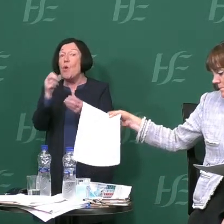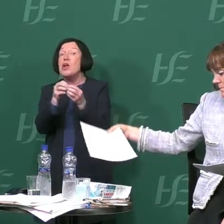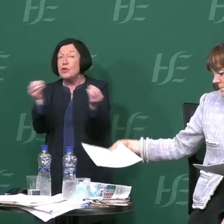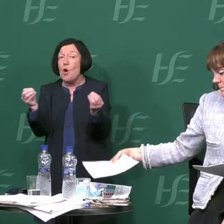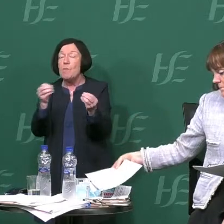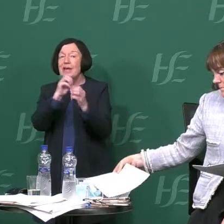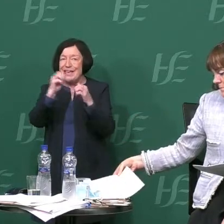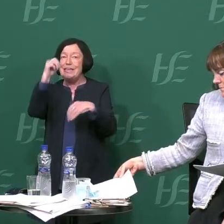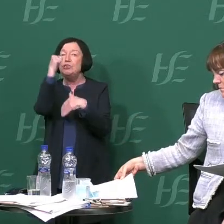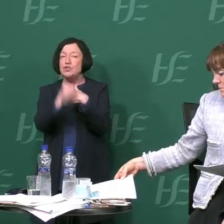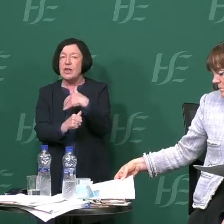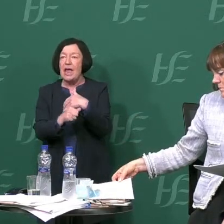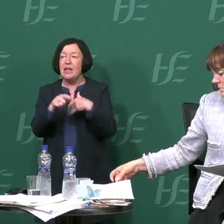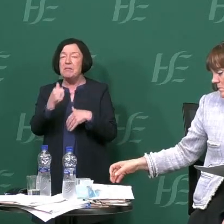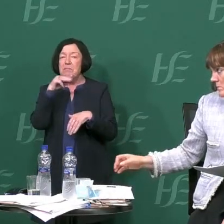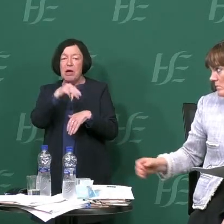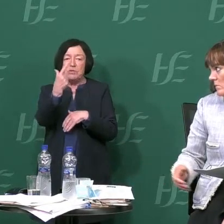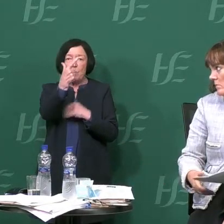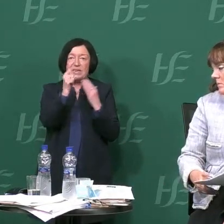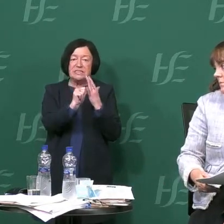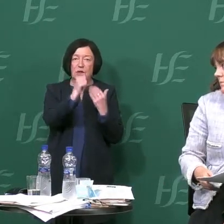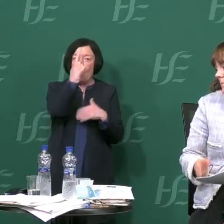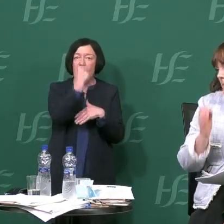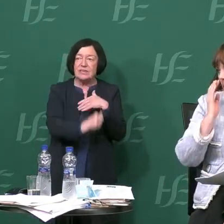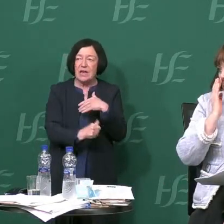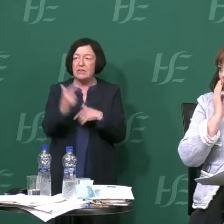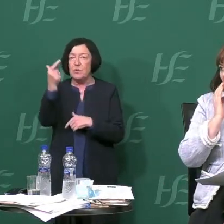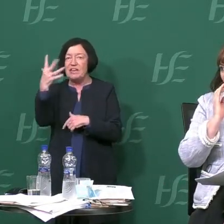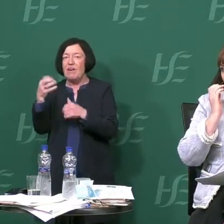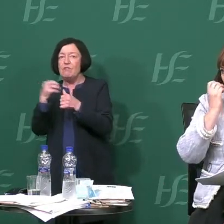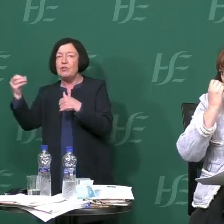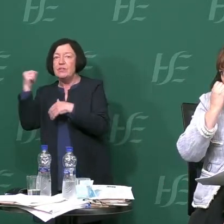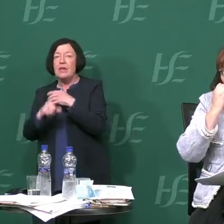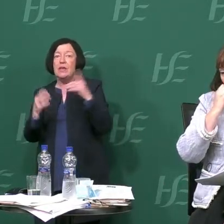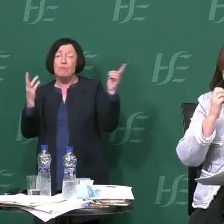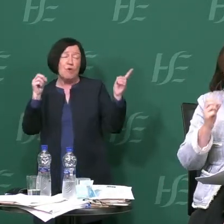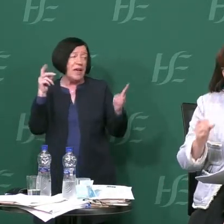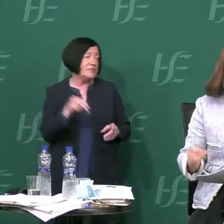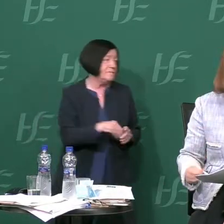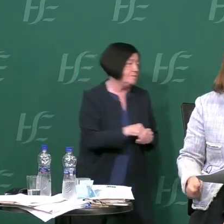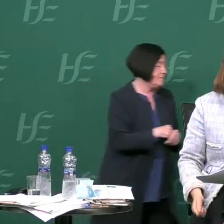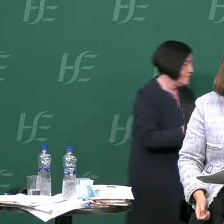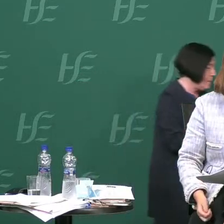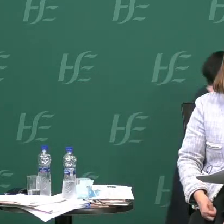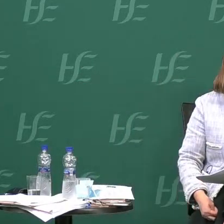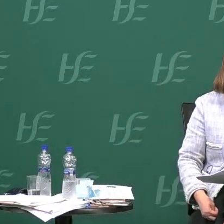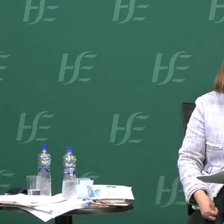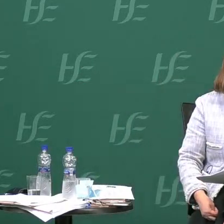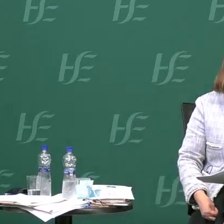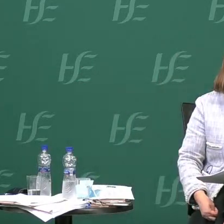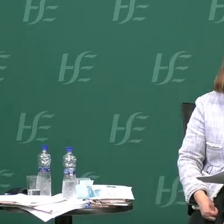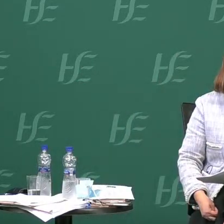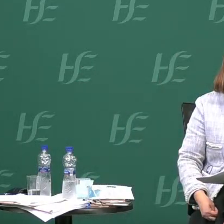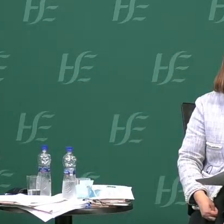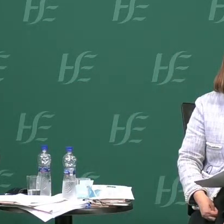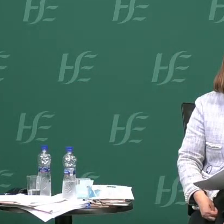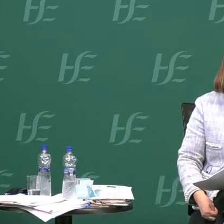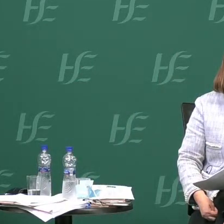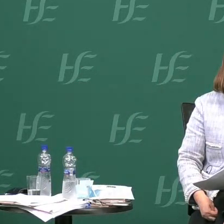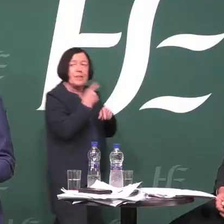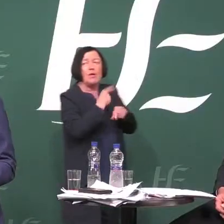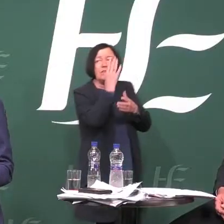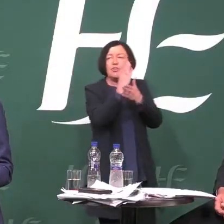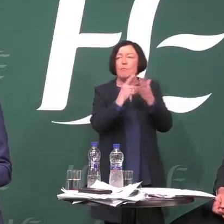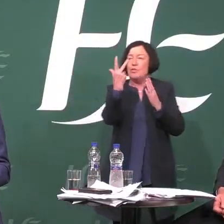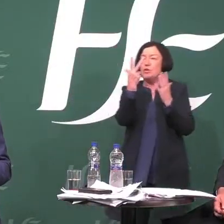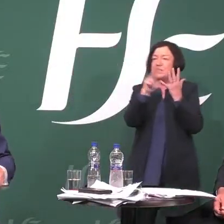each day a number of them. So it might be 26 one day, 25 another day. Damien, do you want to? 38 in total going to operate at various times over the weekend. So there'll